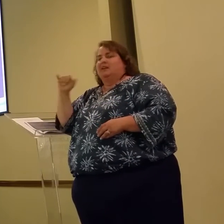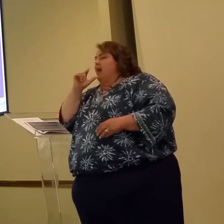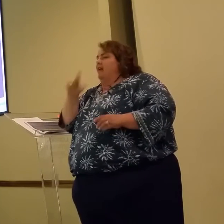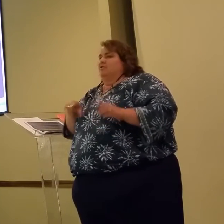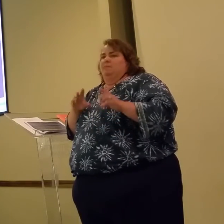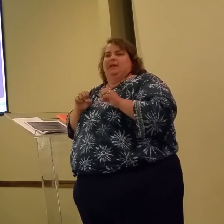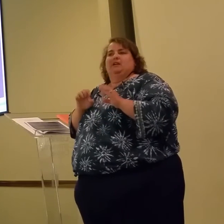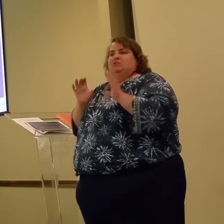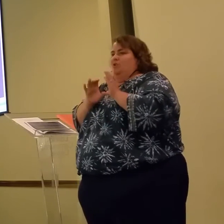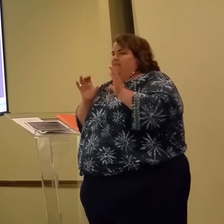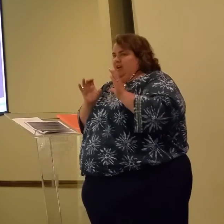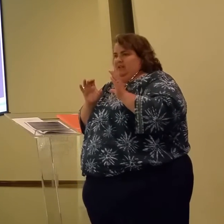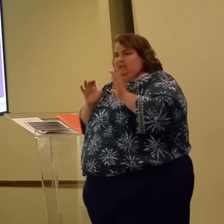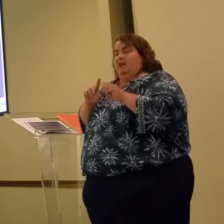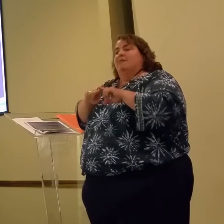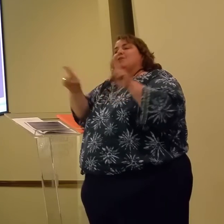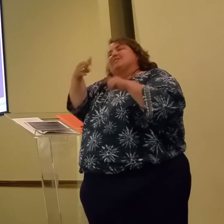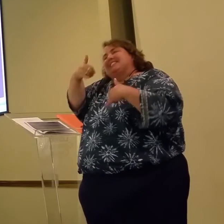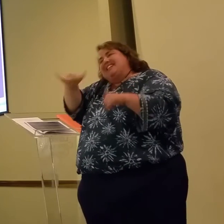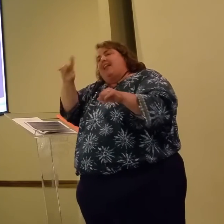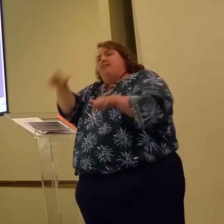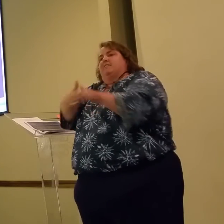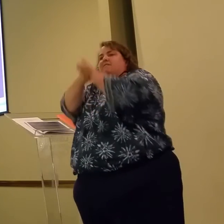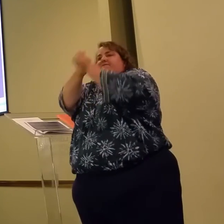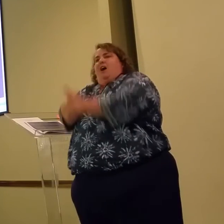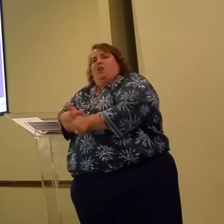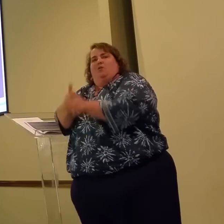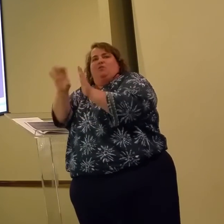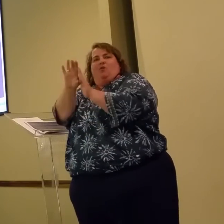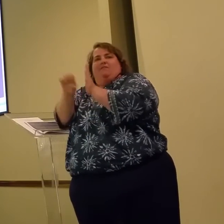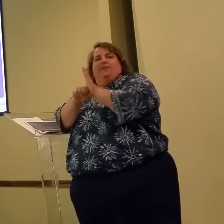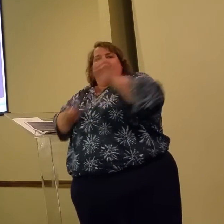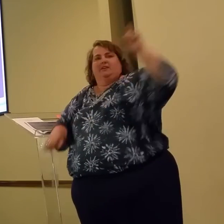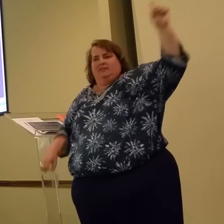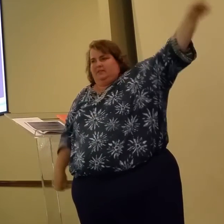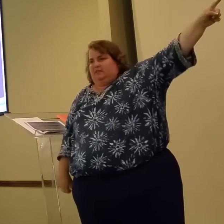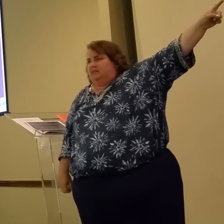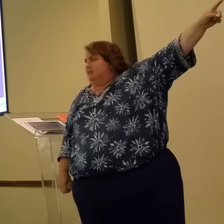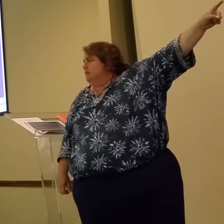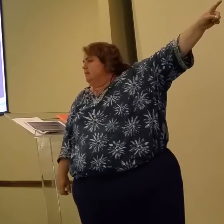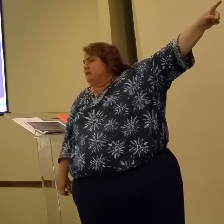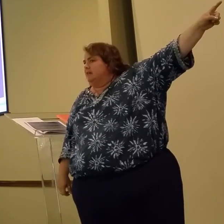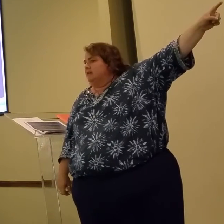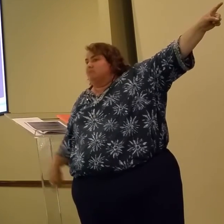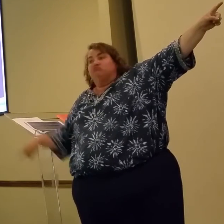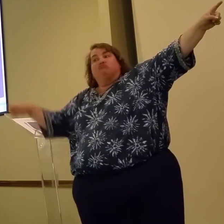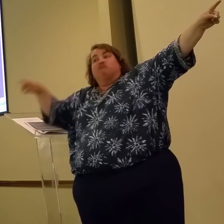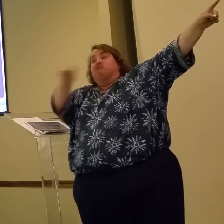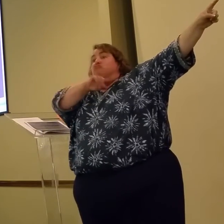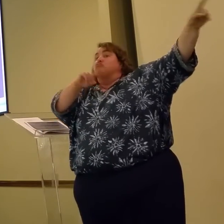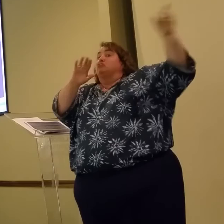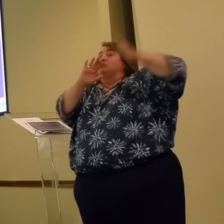deaf interpreter. They do not have to be certified. However, you still have to adhere to these code of ethics that I'm sharing with you this